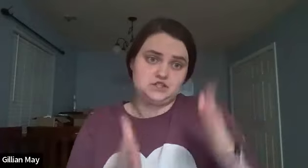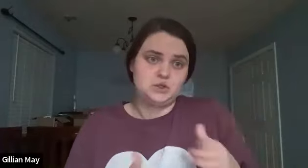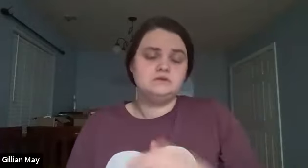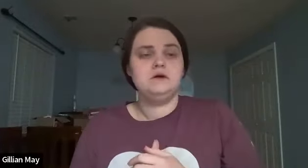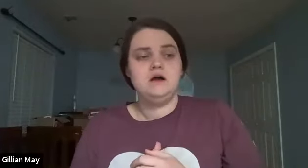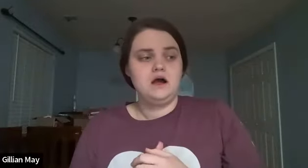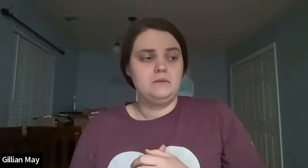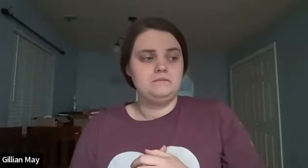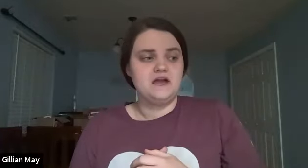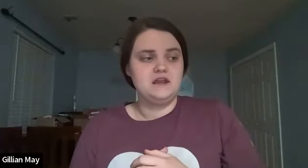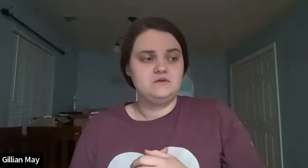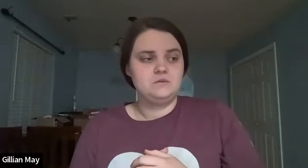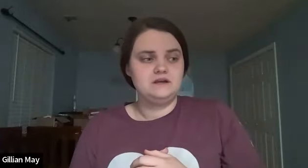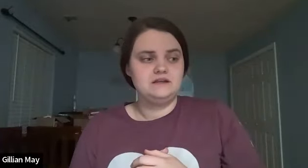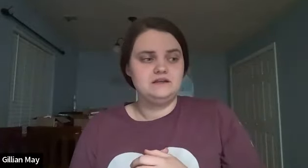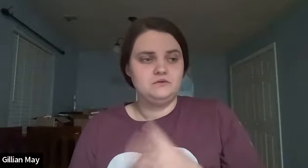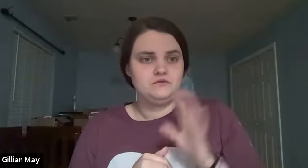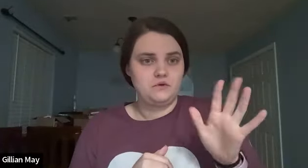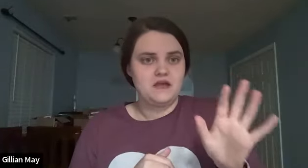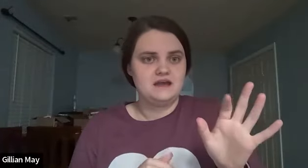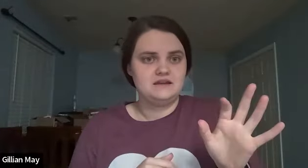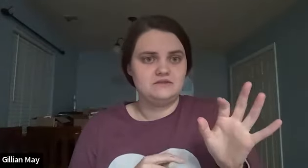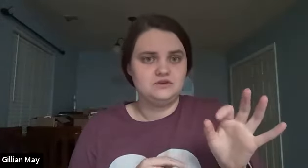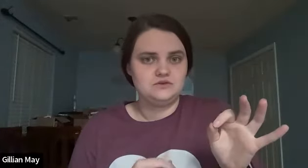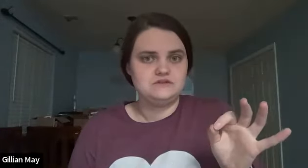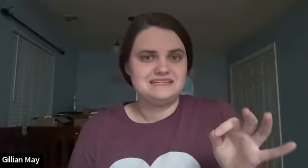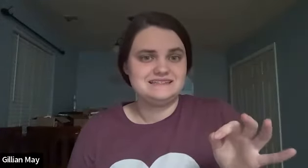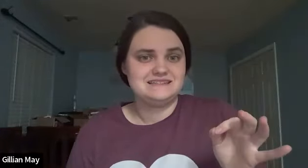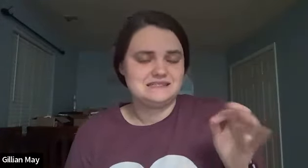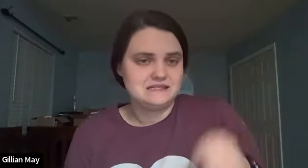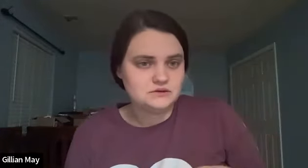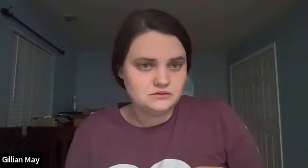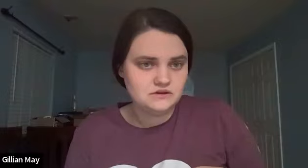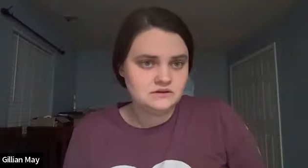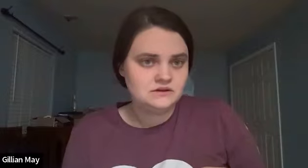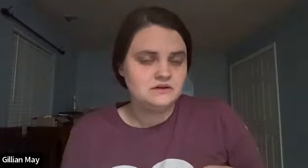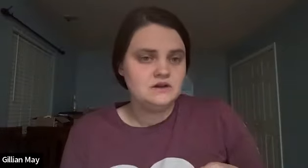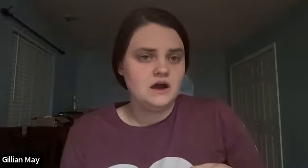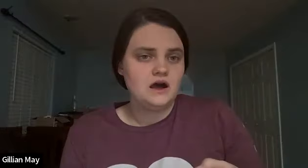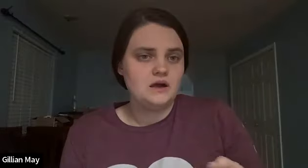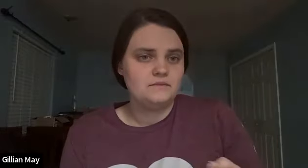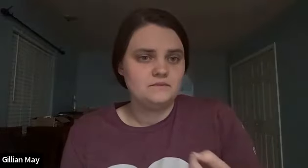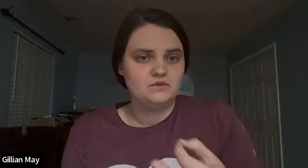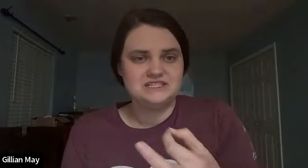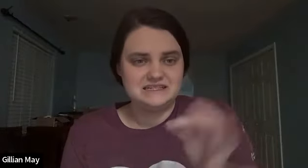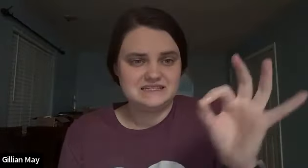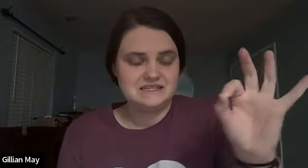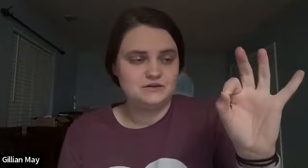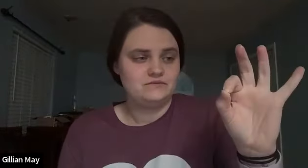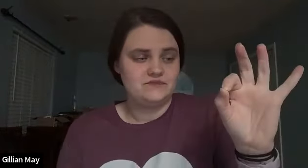professional. Another one for that they'll use is skilled, which the sign